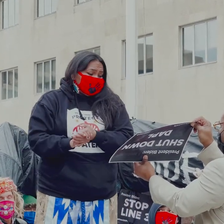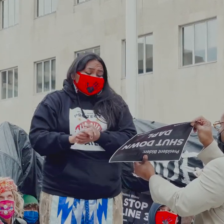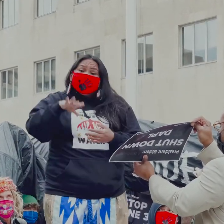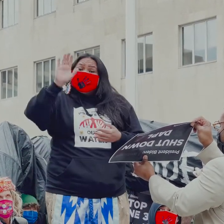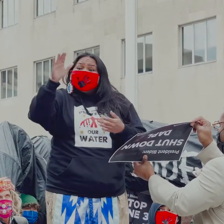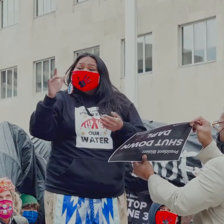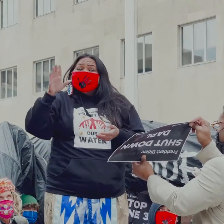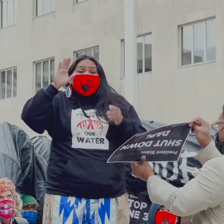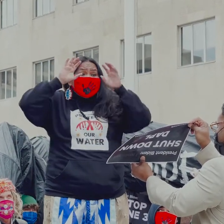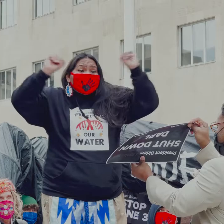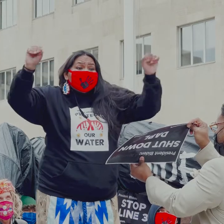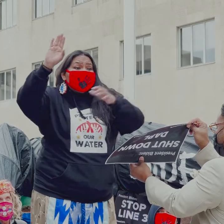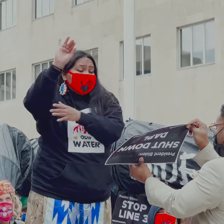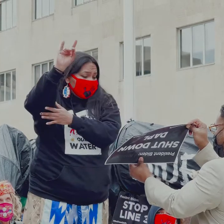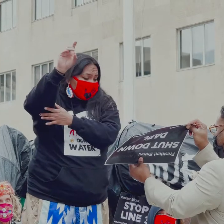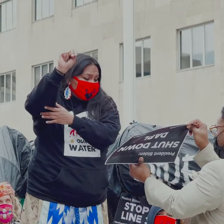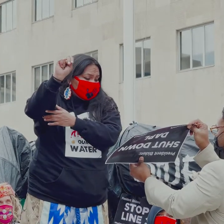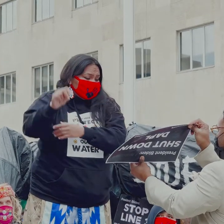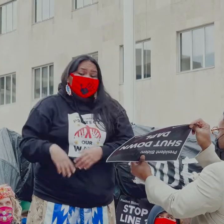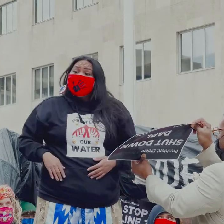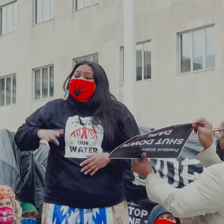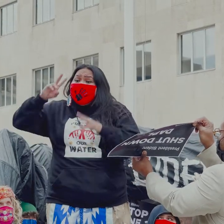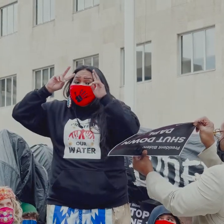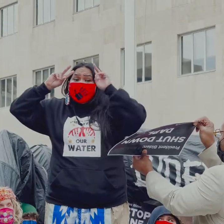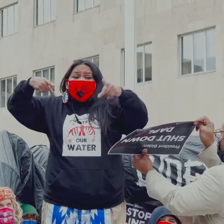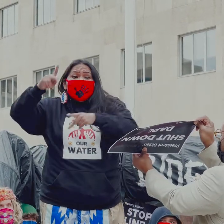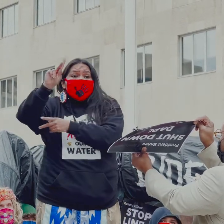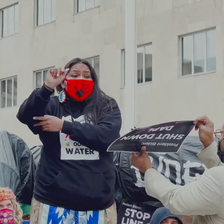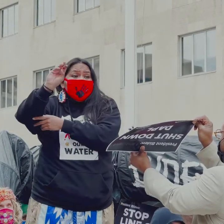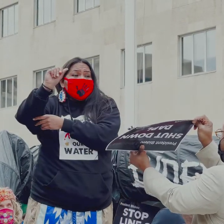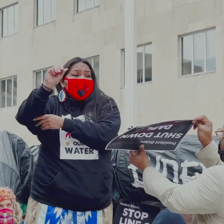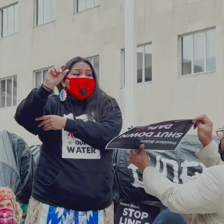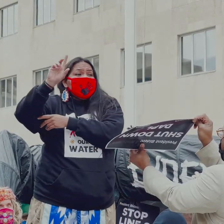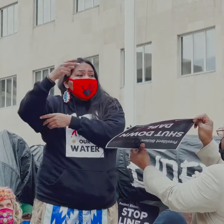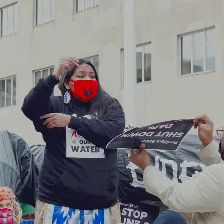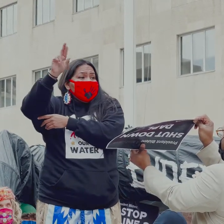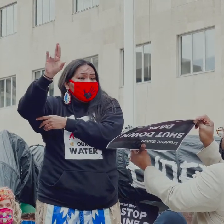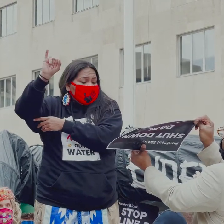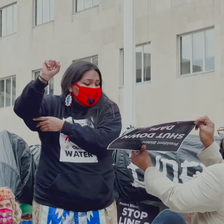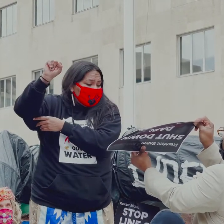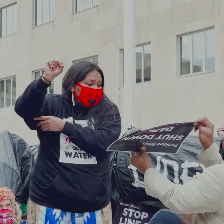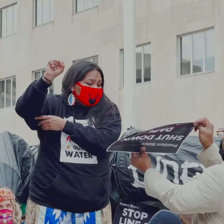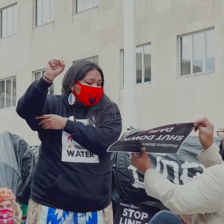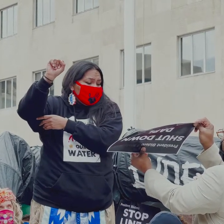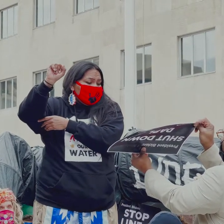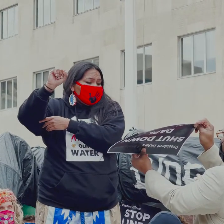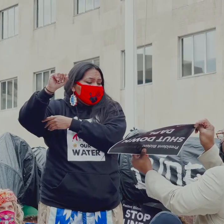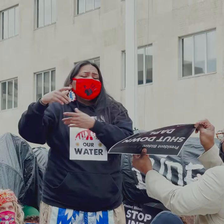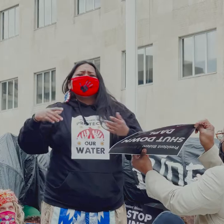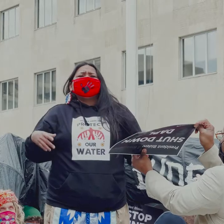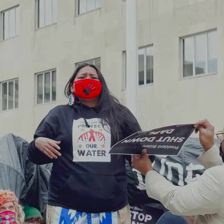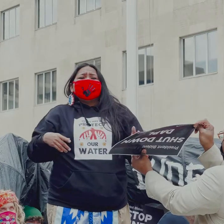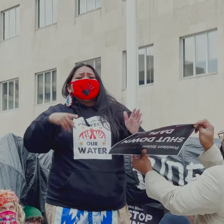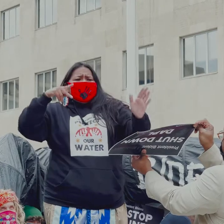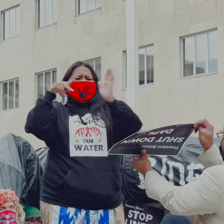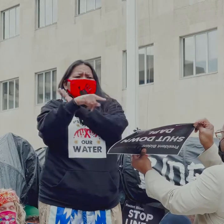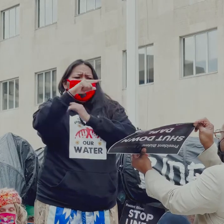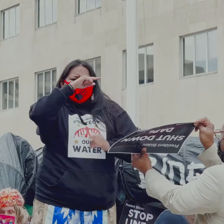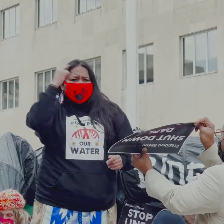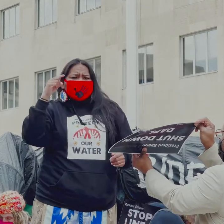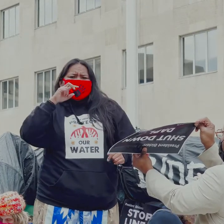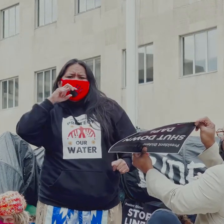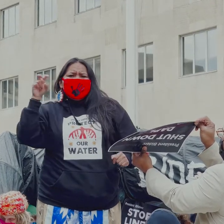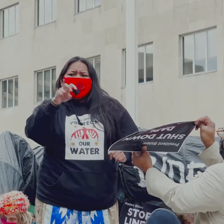Again, we're asking President Joe Biden and Vice President Kamala Harris to stop the